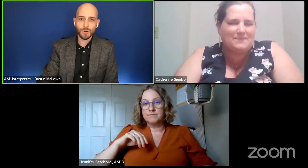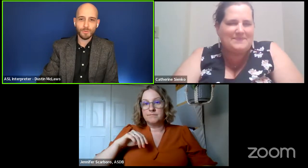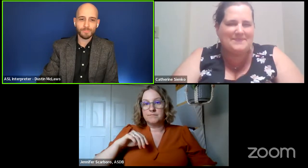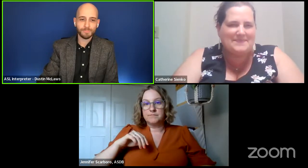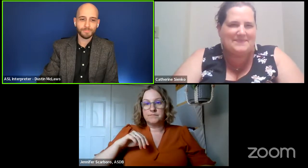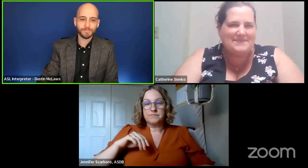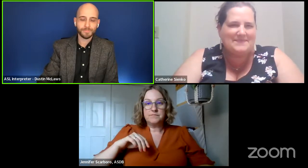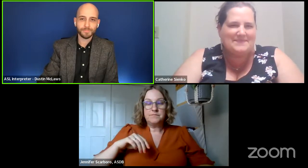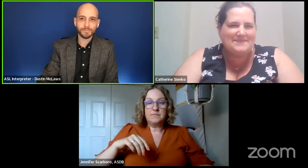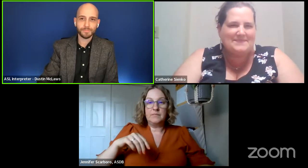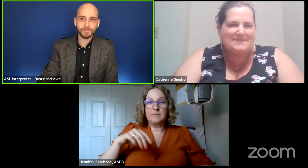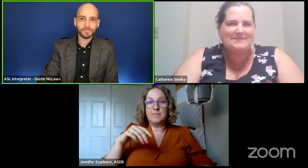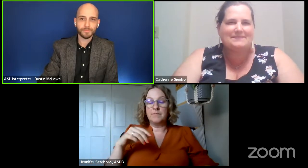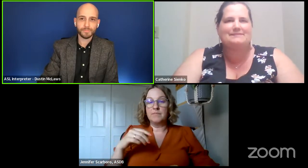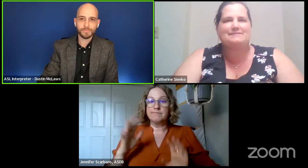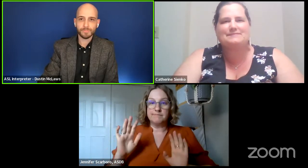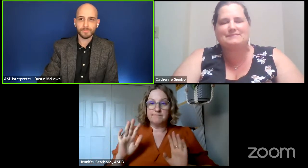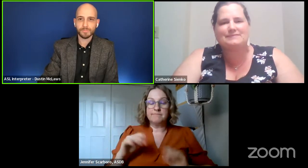Commissioner Scarborough?